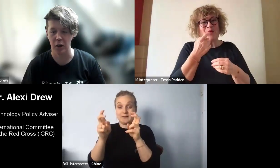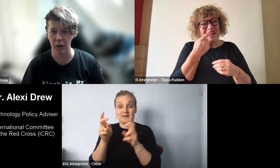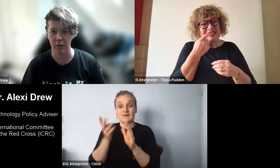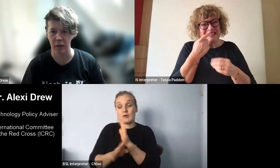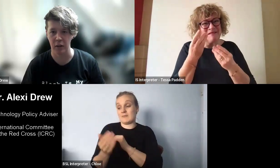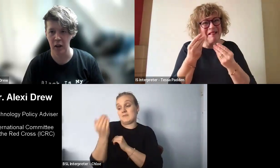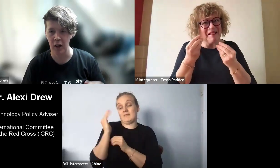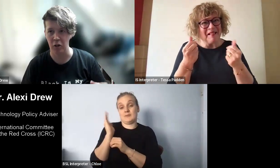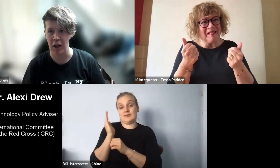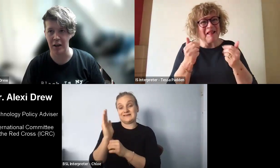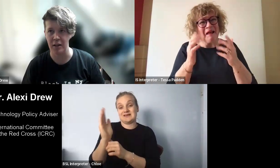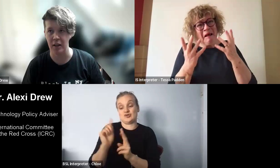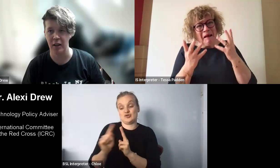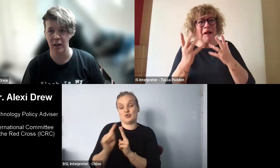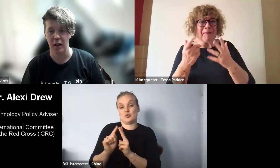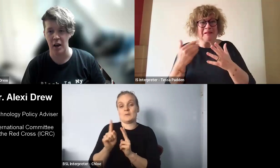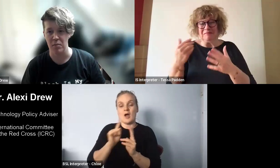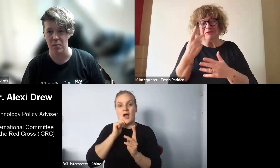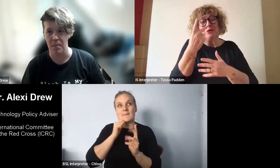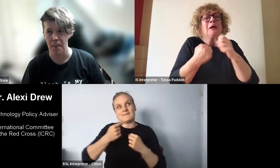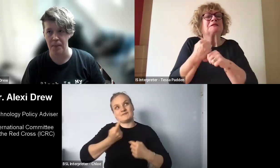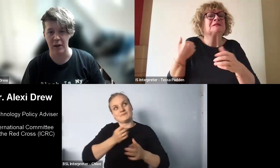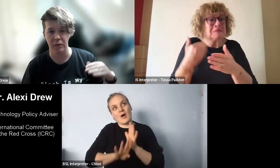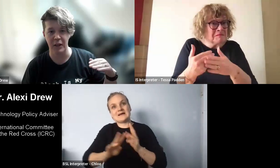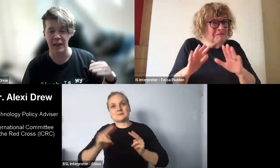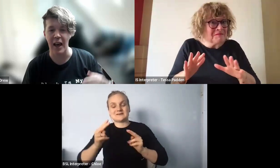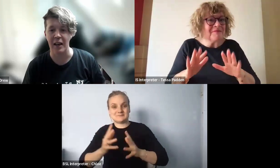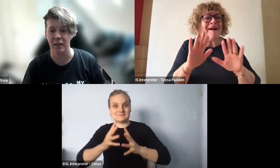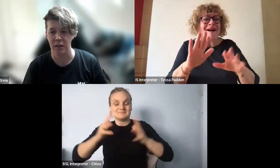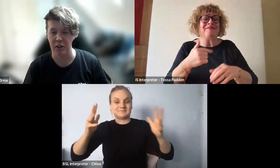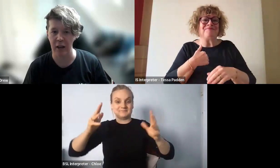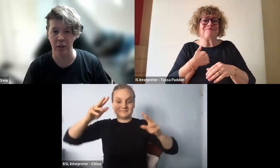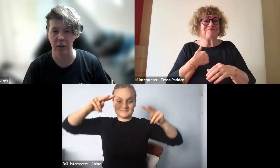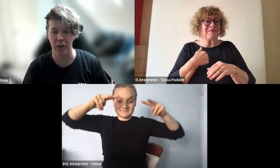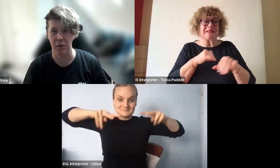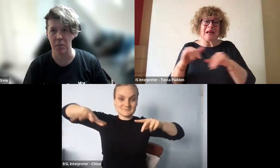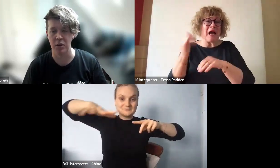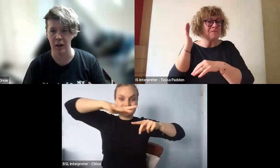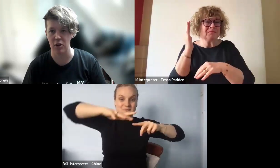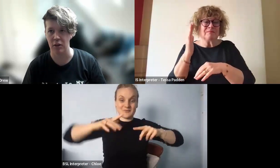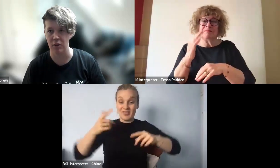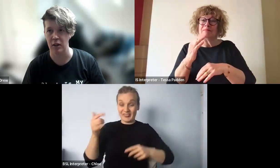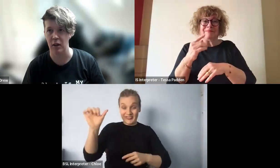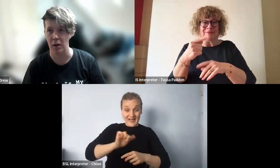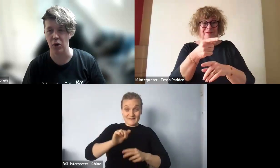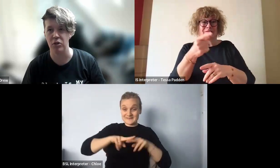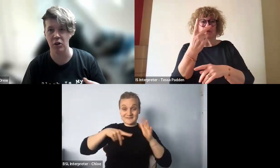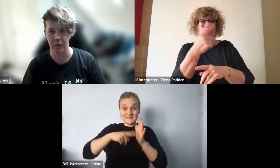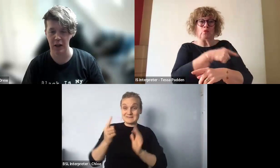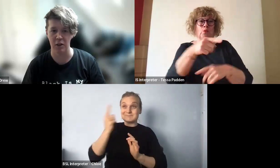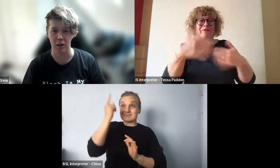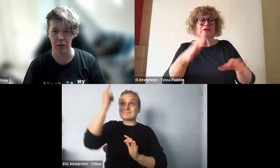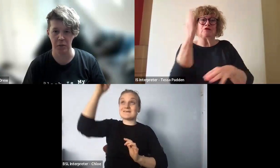on a kind of a grander 1,000 feet in the air scale, to look at some of the motivations or